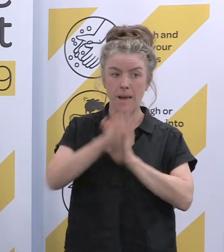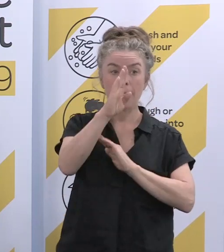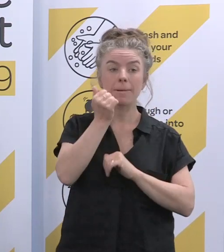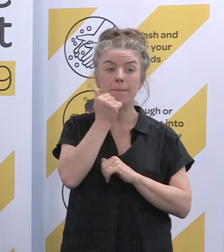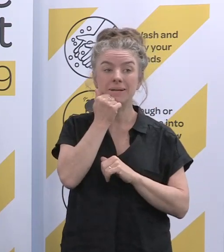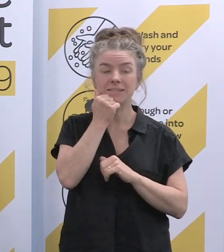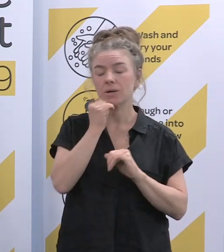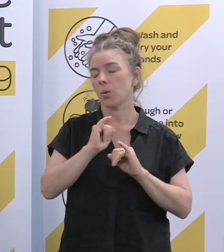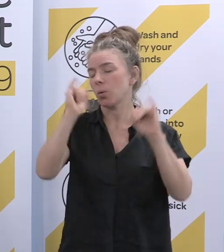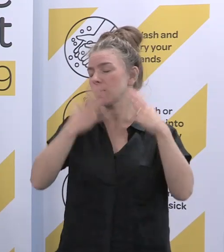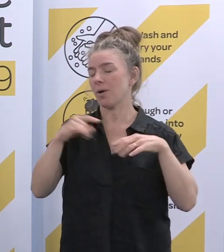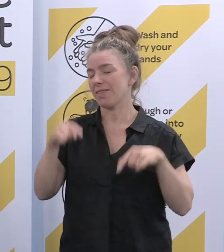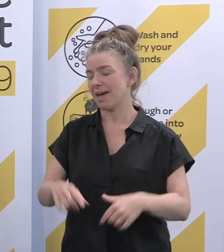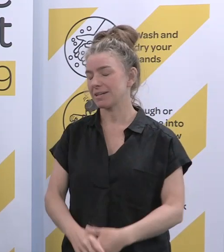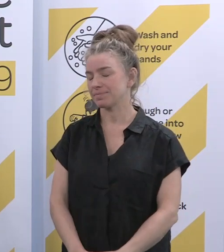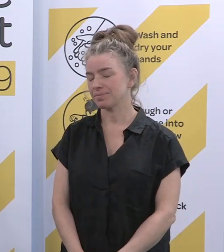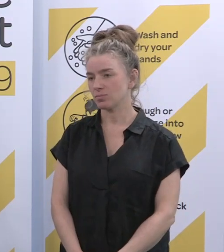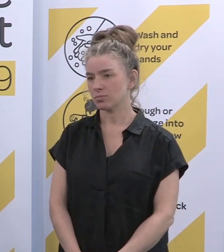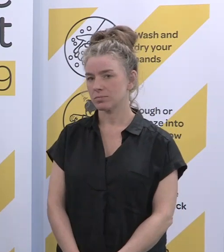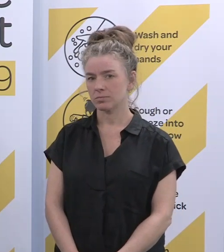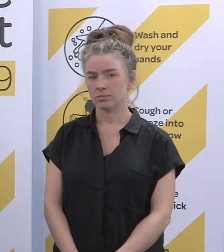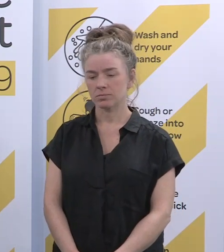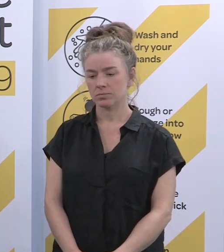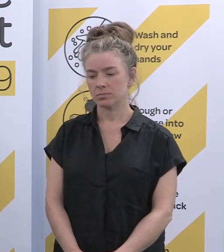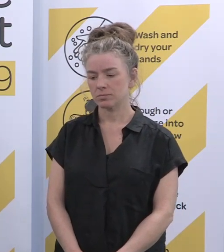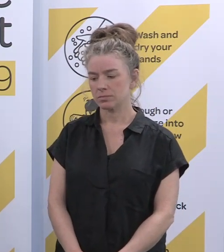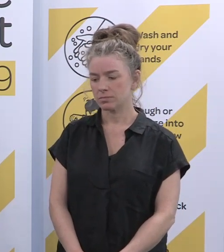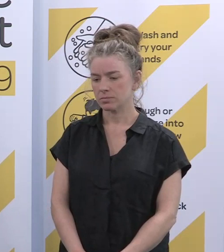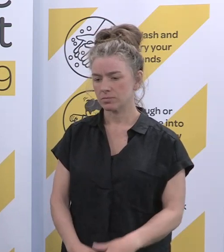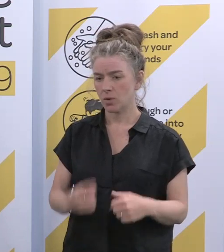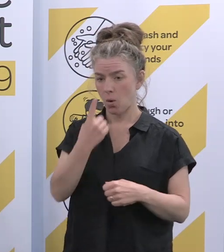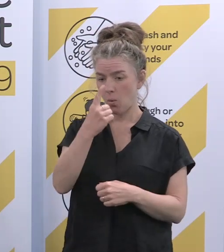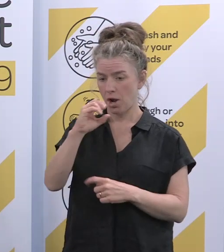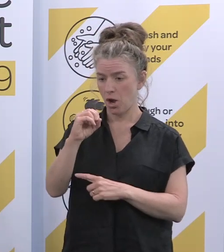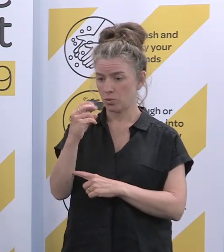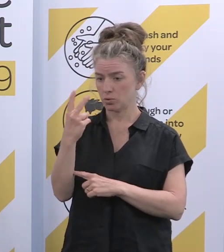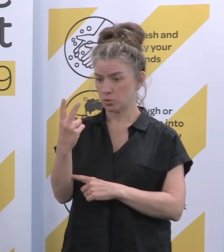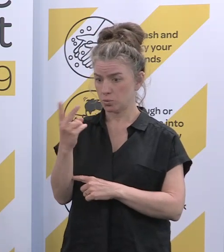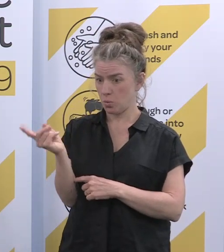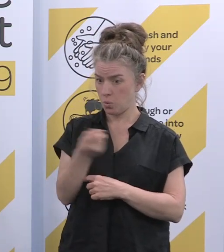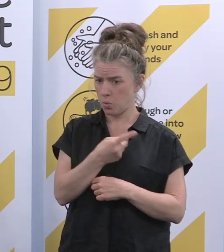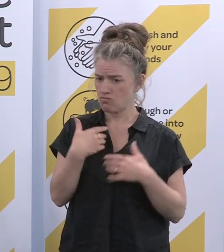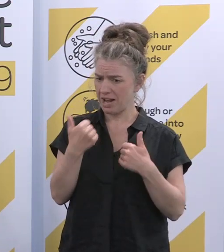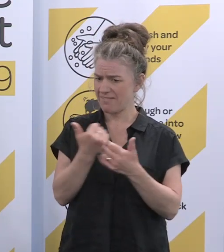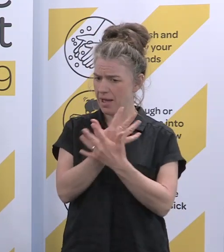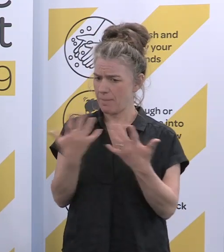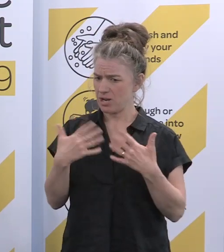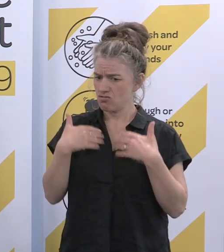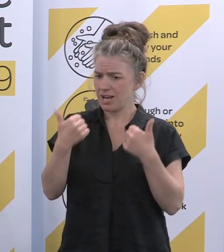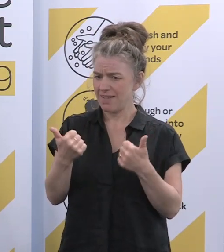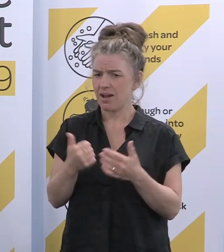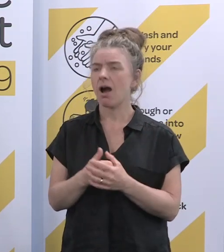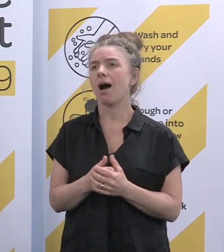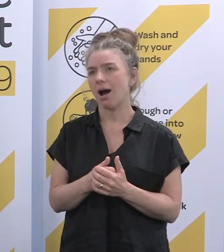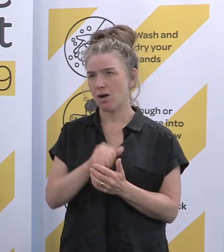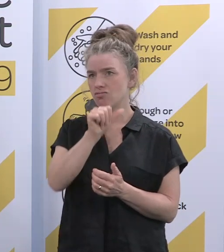not where we want to be. How many of the What's your 102 cases reaction have to recovered? it? How many of the 102 cases have fully recovered? Do we have a number? Oh yes, I'm sorry, I did